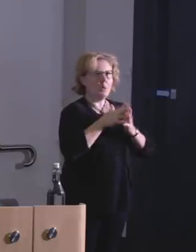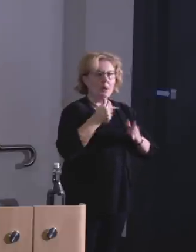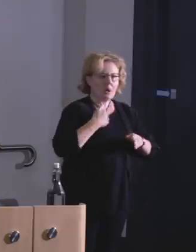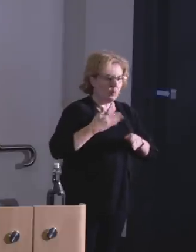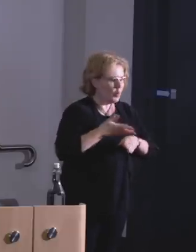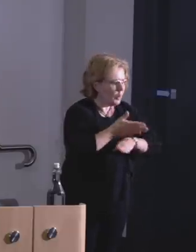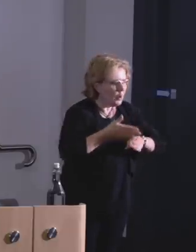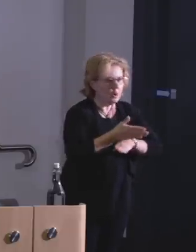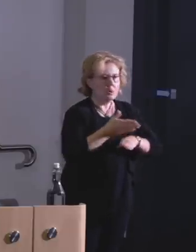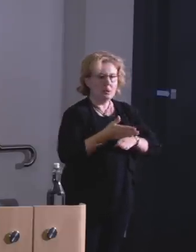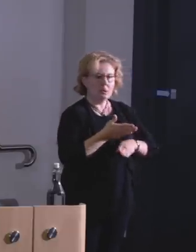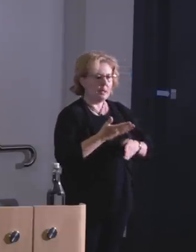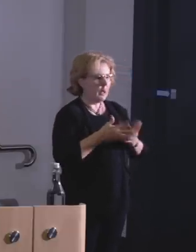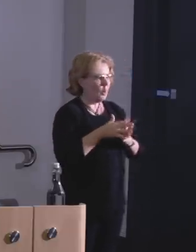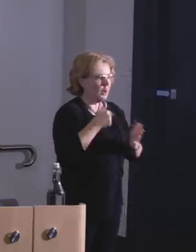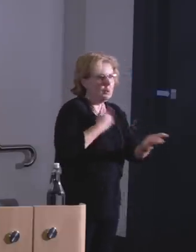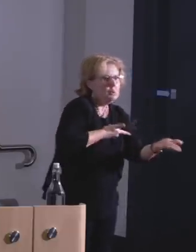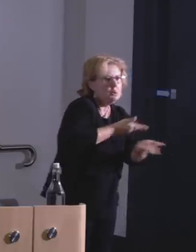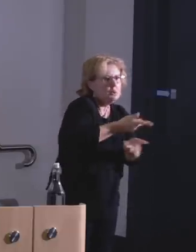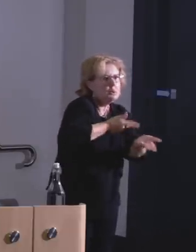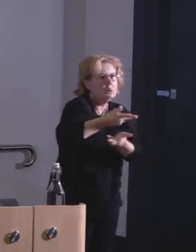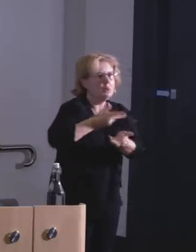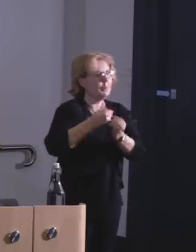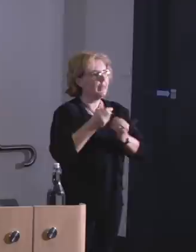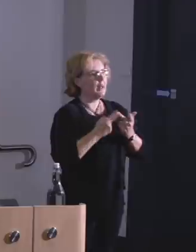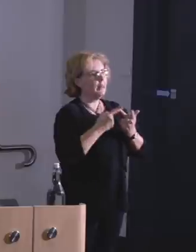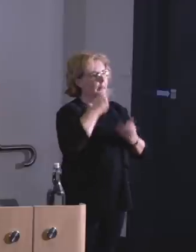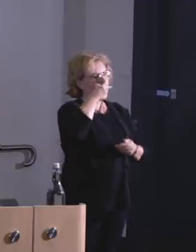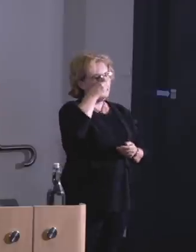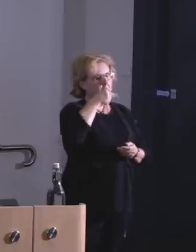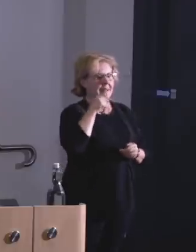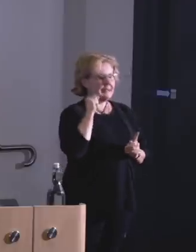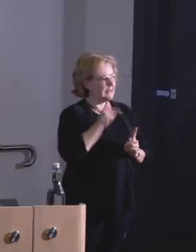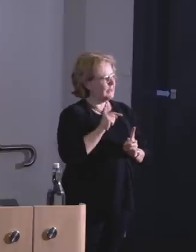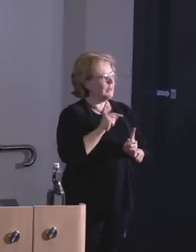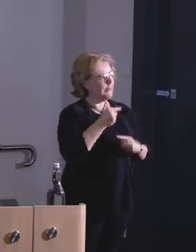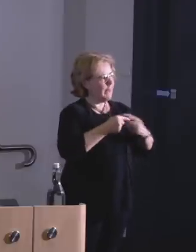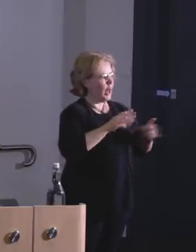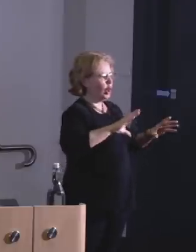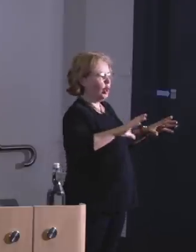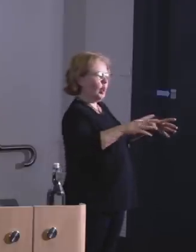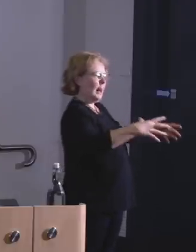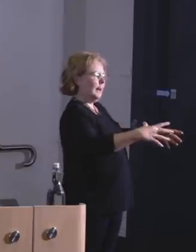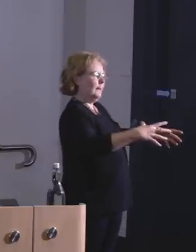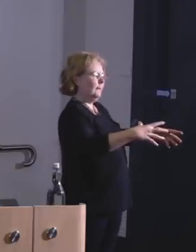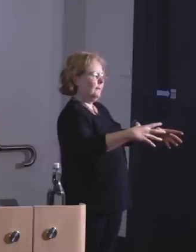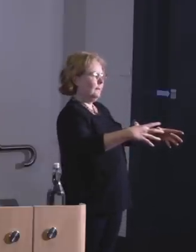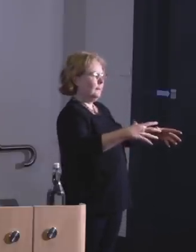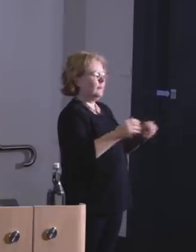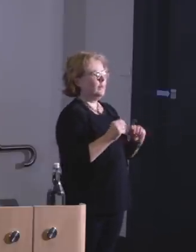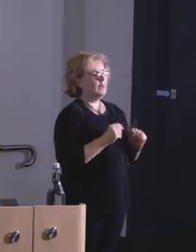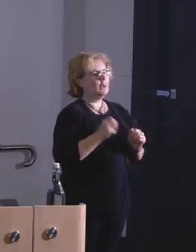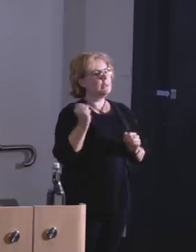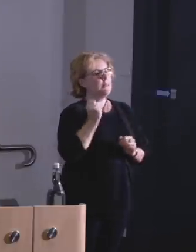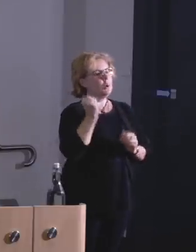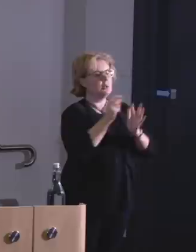I interact with other people. It's about that collective. The